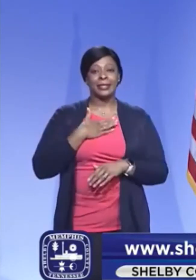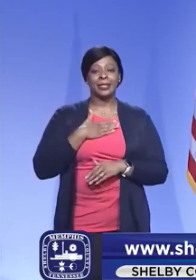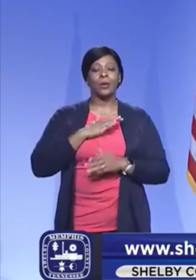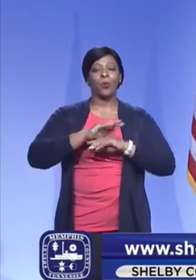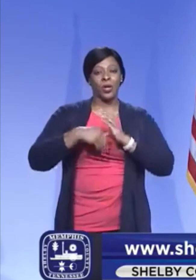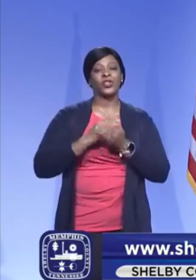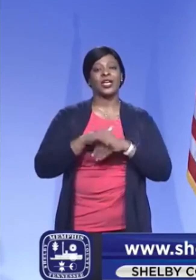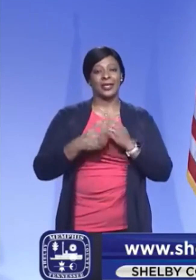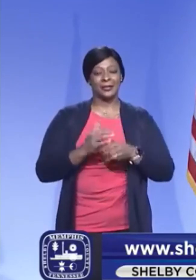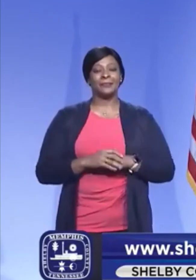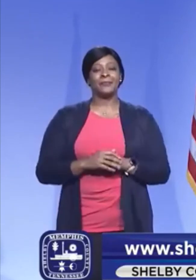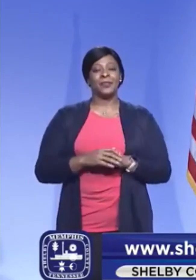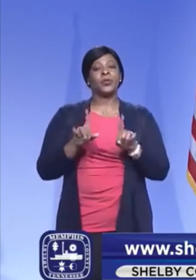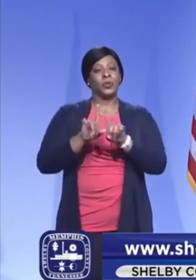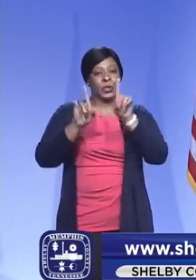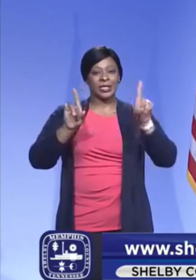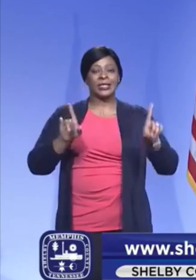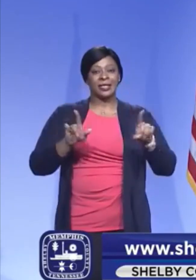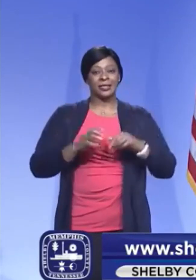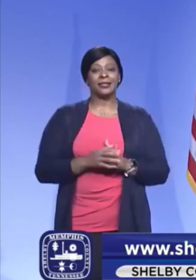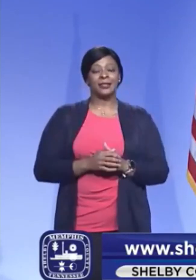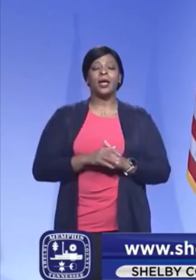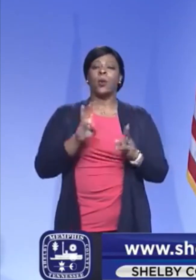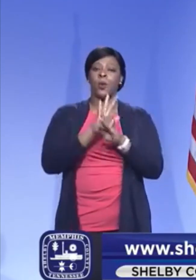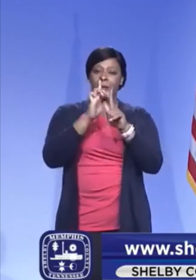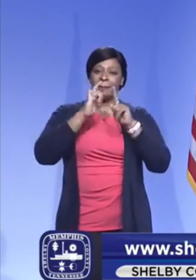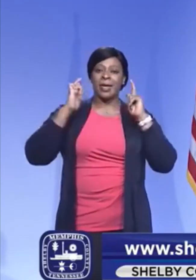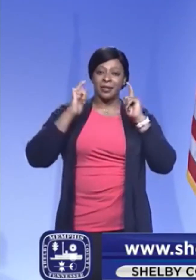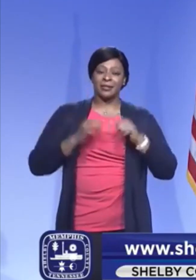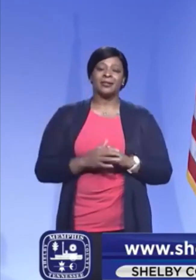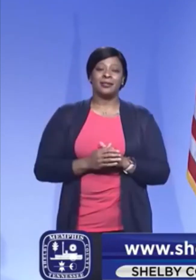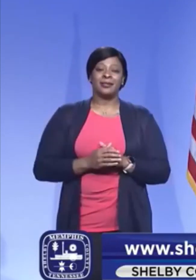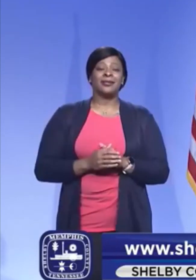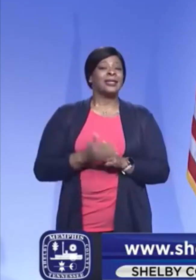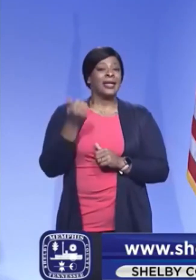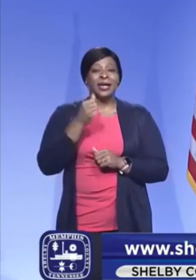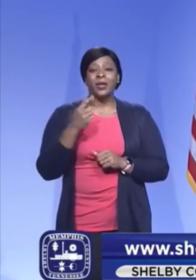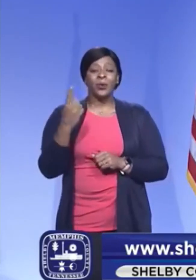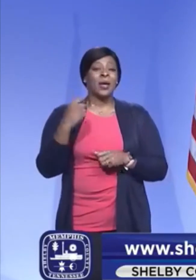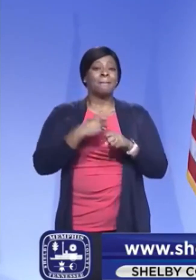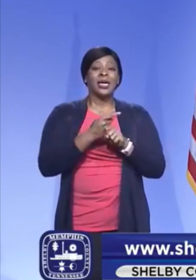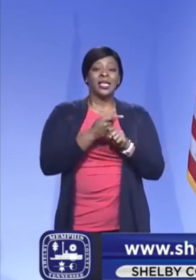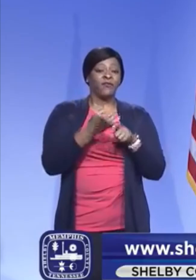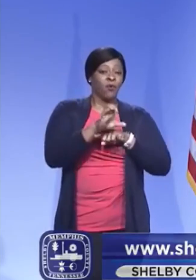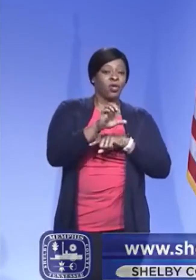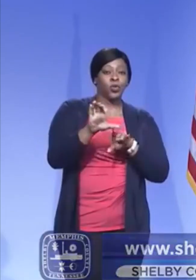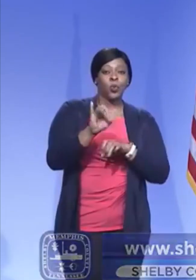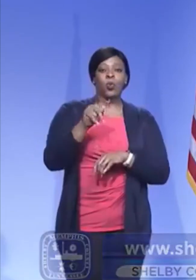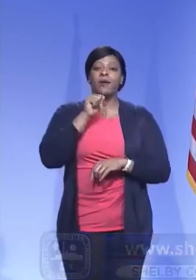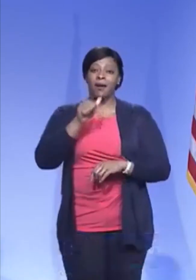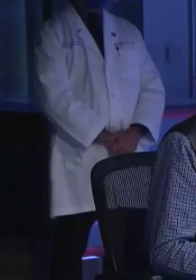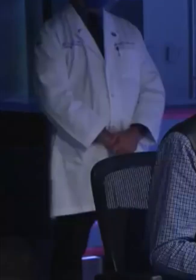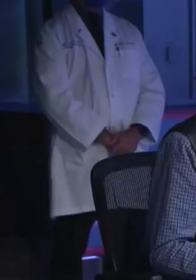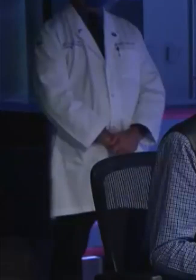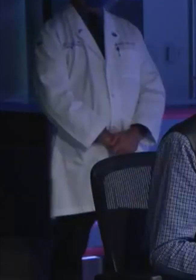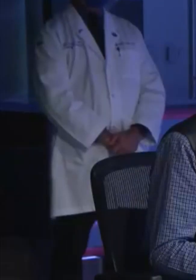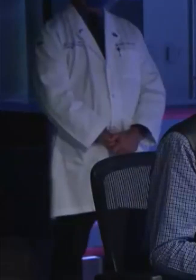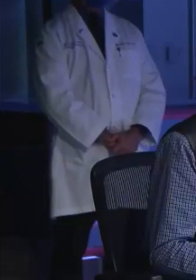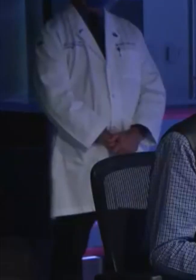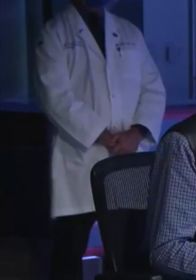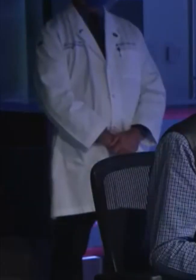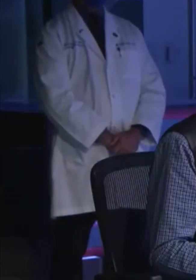your hands, socially distance, wear a mask, whether anybody's making you do it or not. Thank you, everyone. This